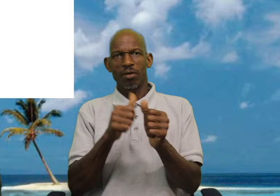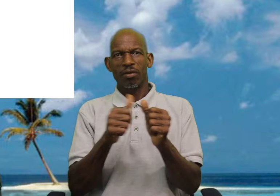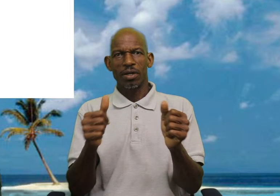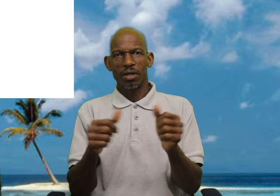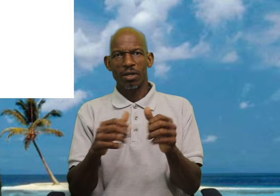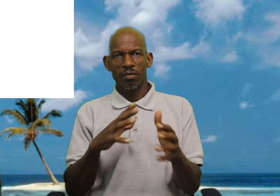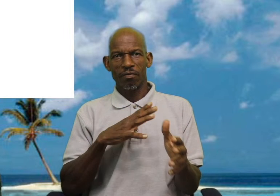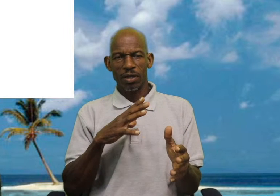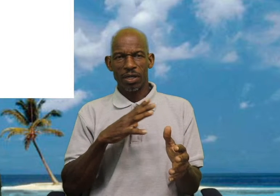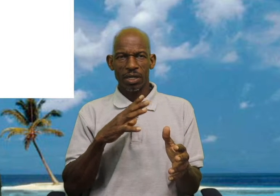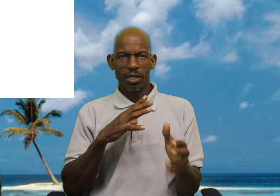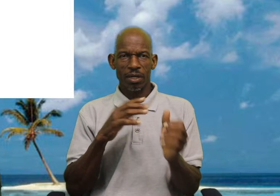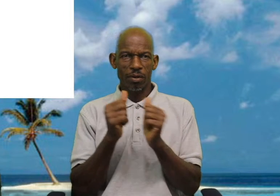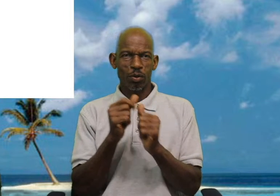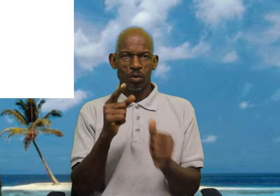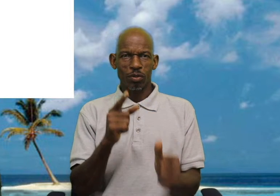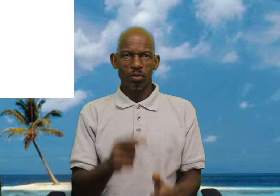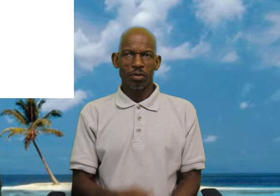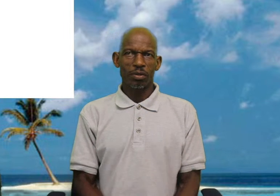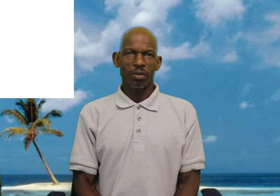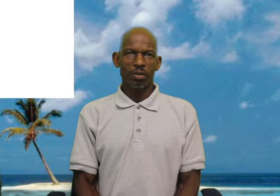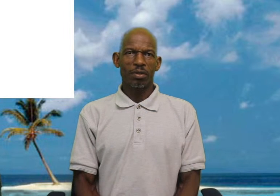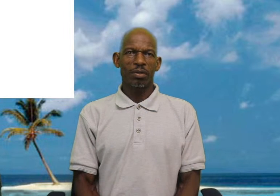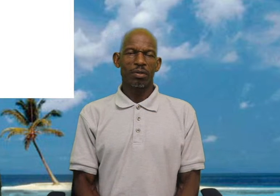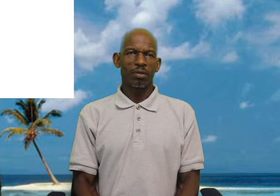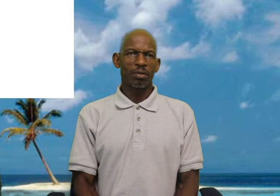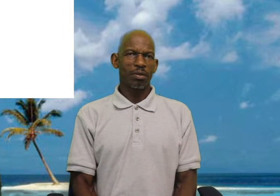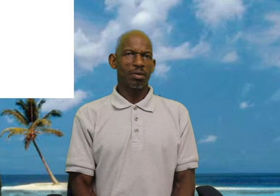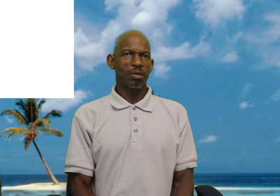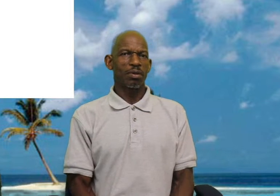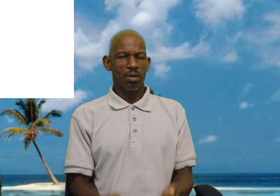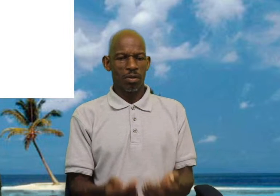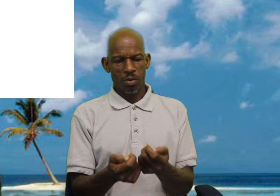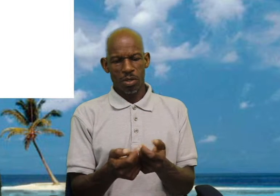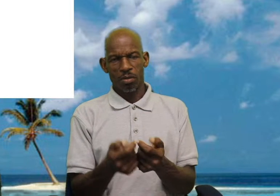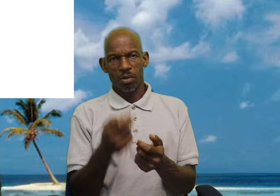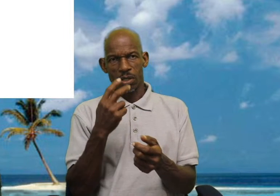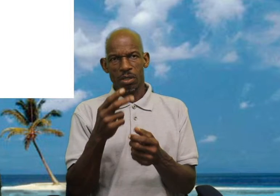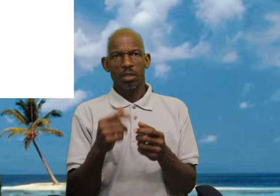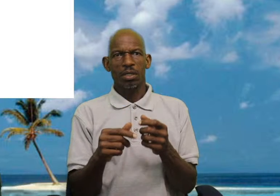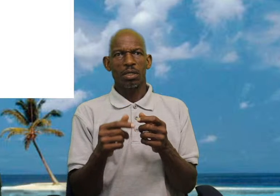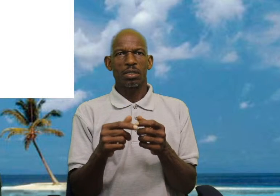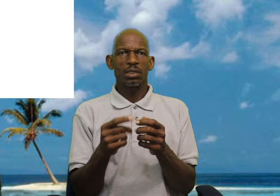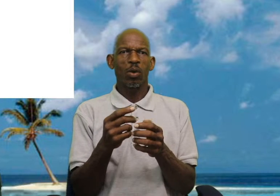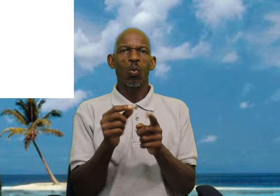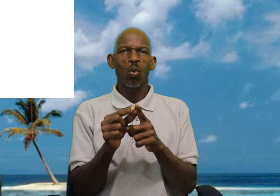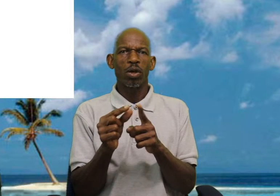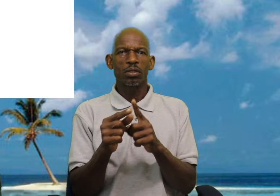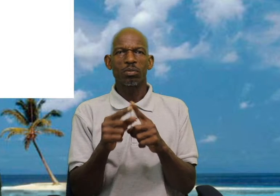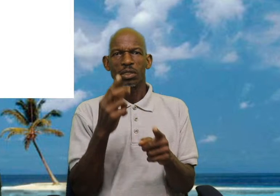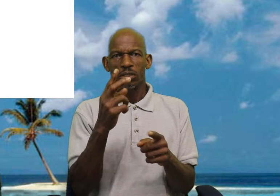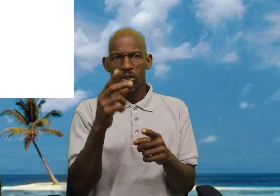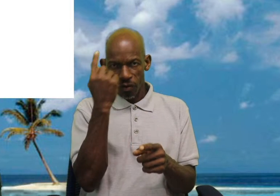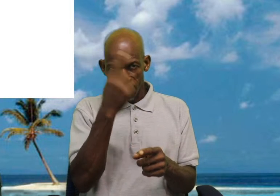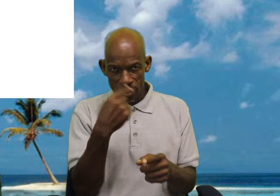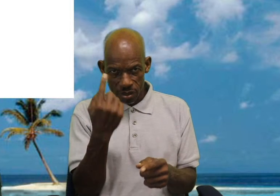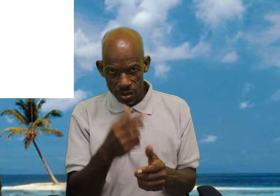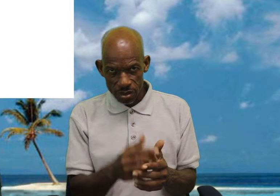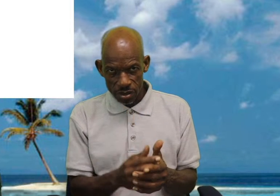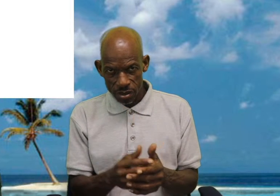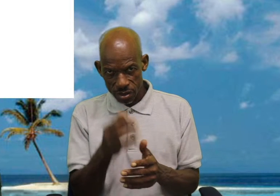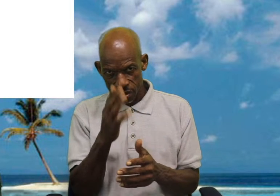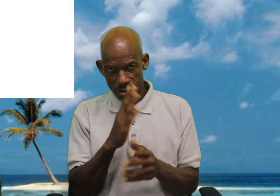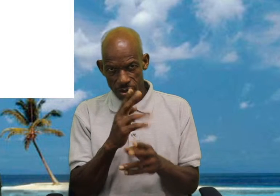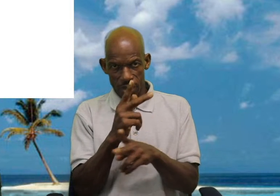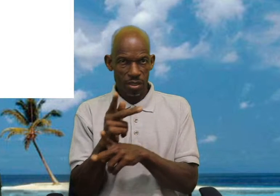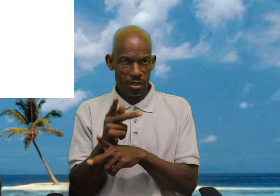On the WhatsApp group, we're seeing words and so on, but to see your faces is really, really nice to see your faces. And I hope God is keeping you